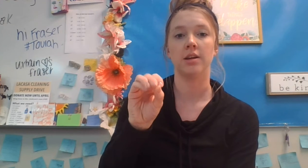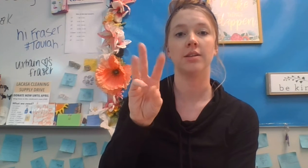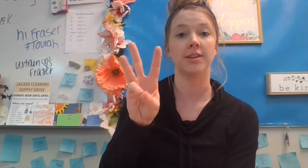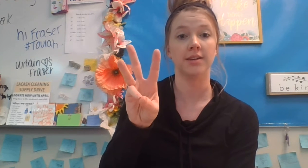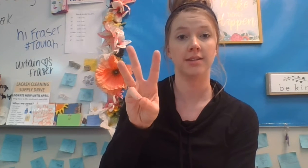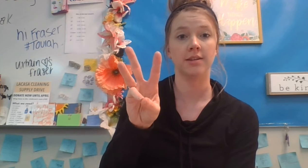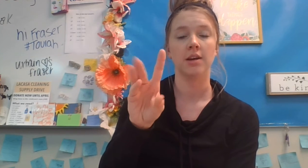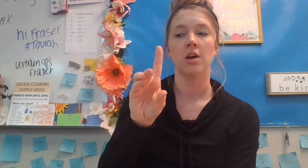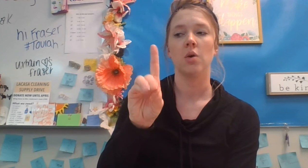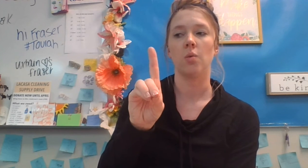106,